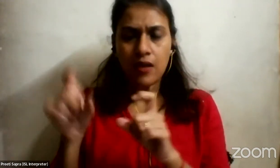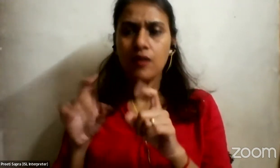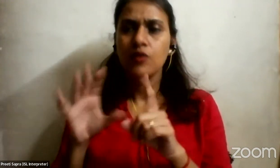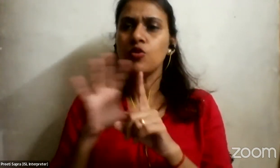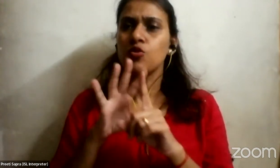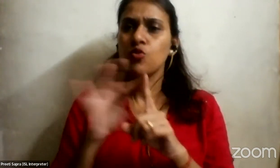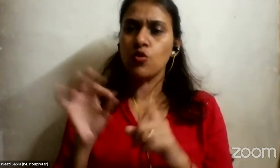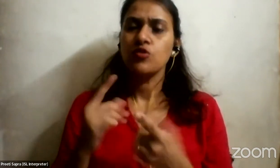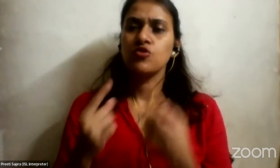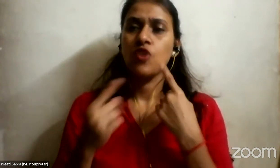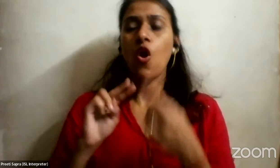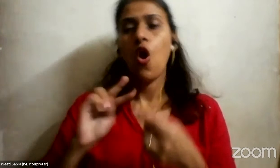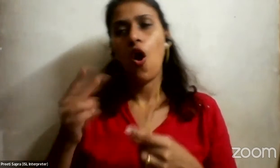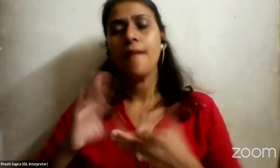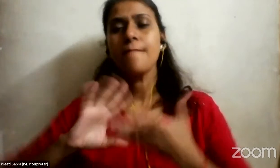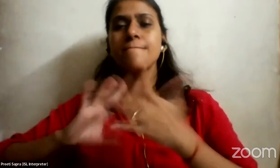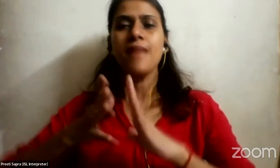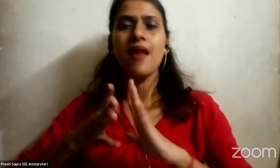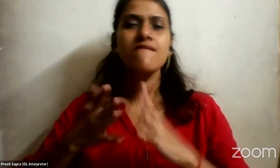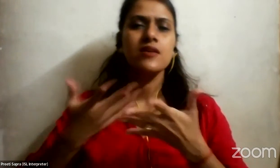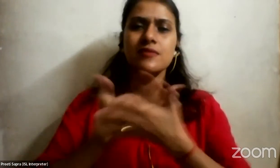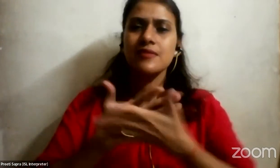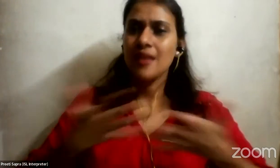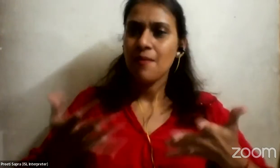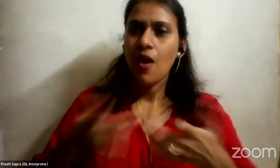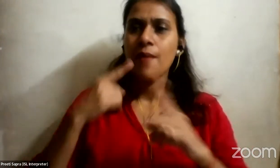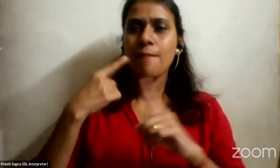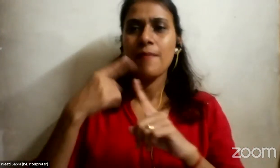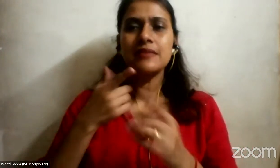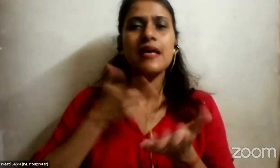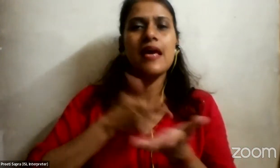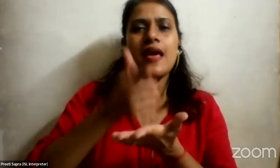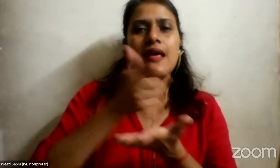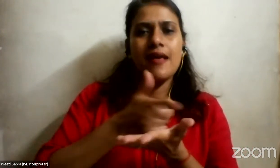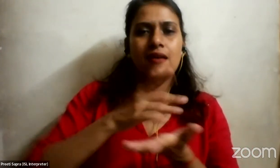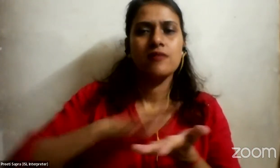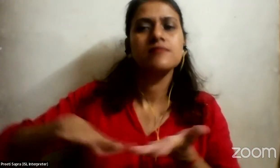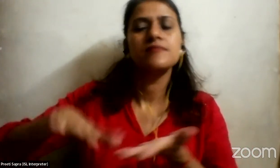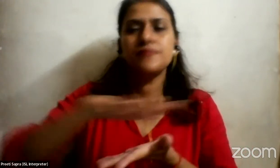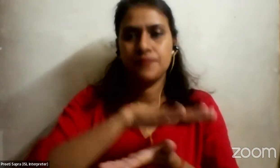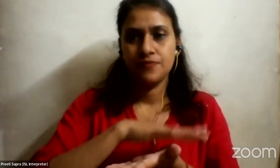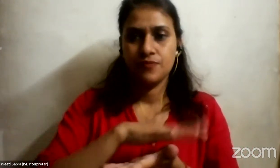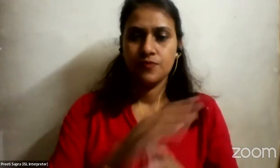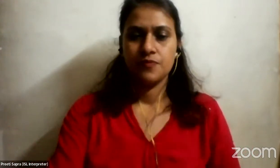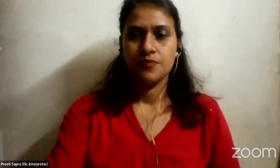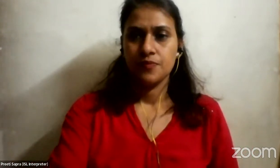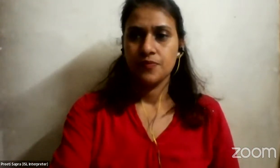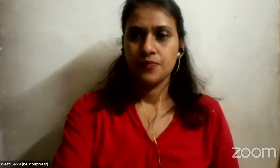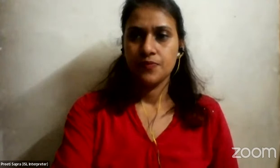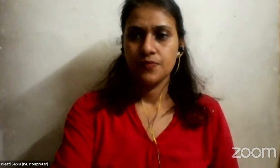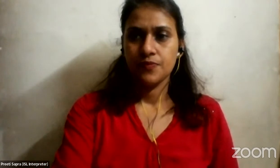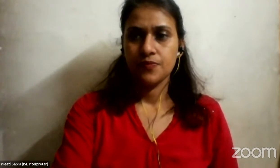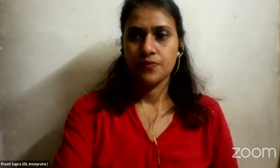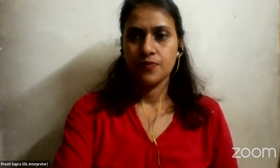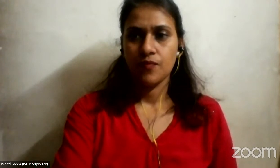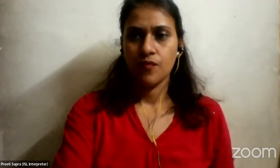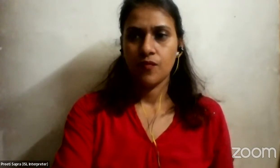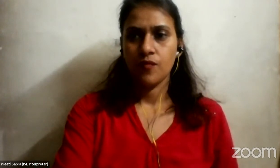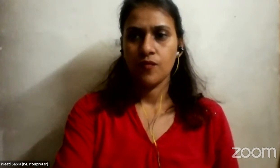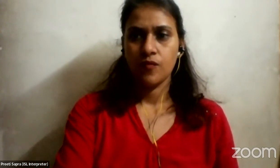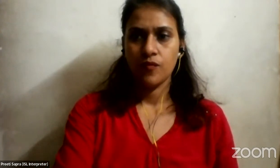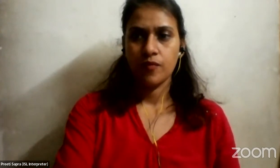in manufacturing and agriculture. And what is happening increasingly is that they are involved in a lot of conflicts